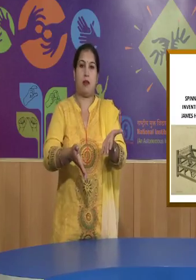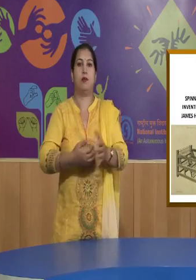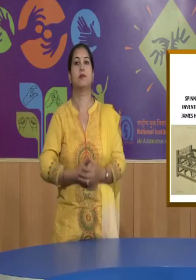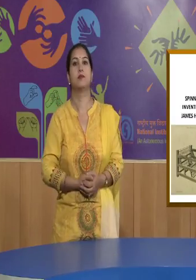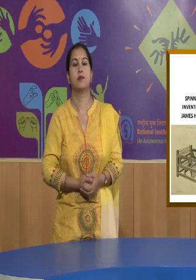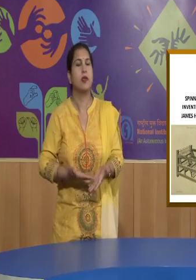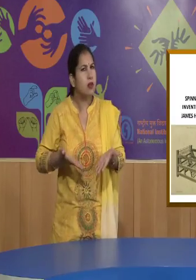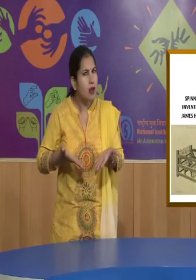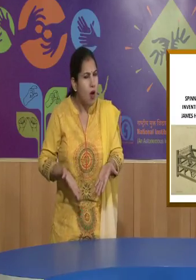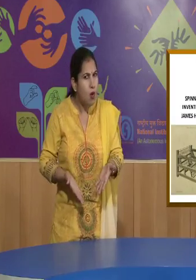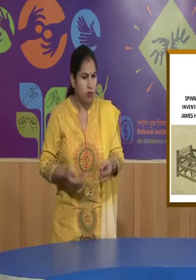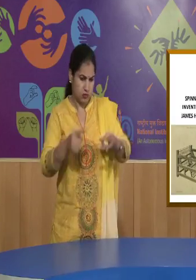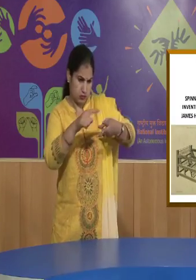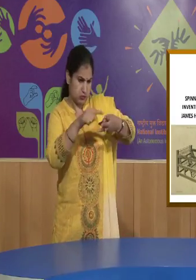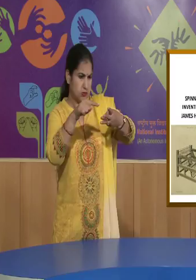Now, what was this factory system?